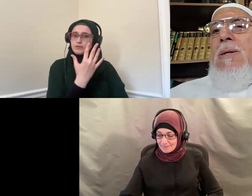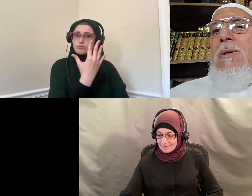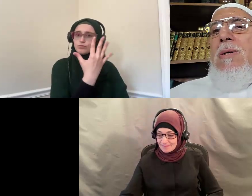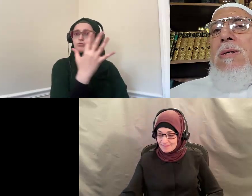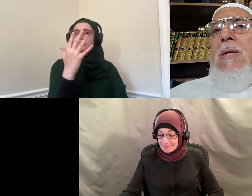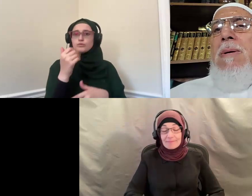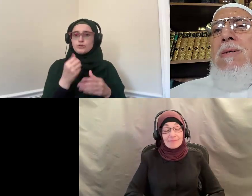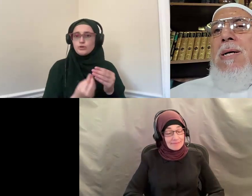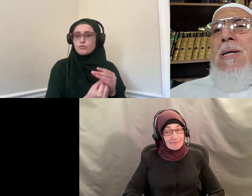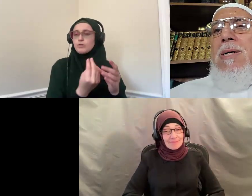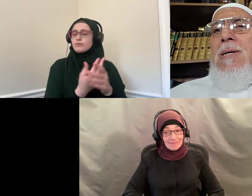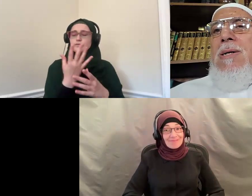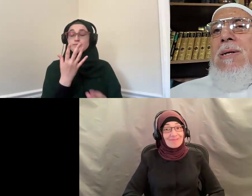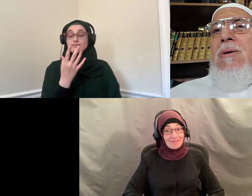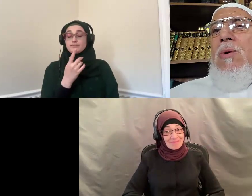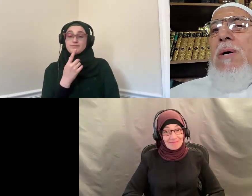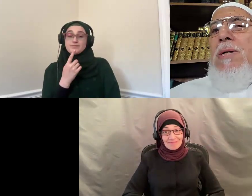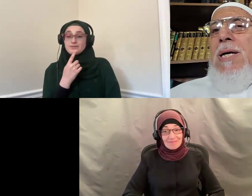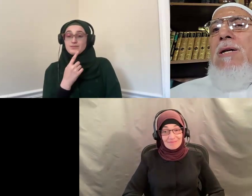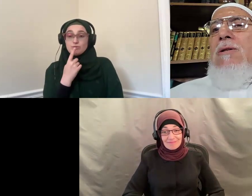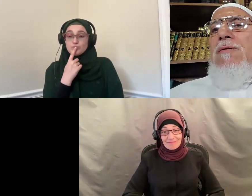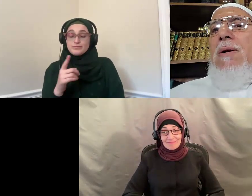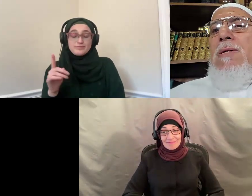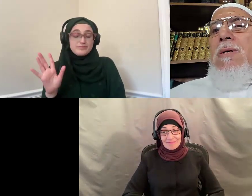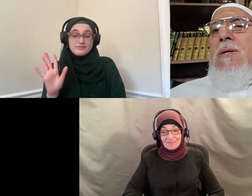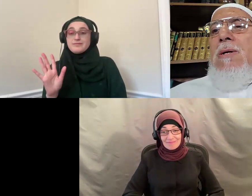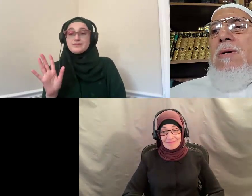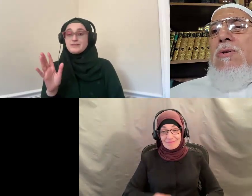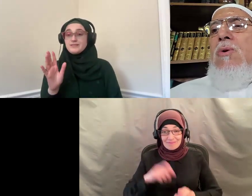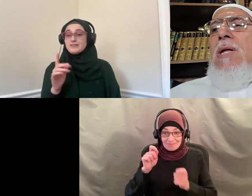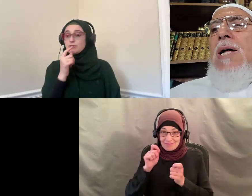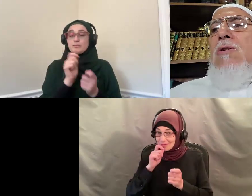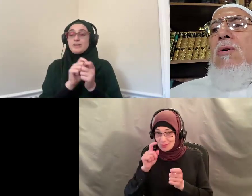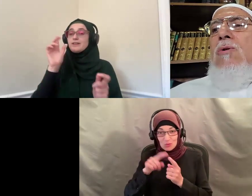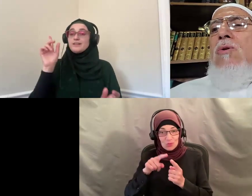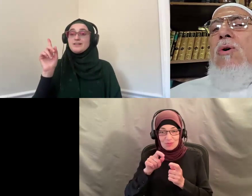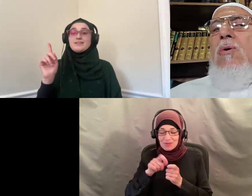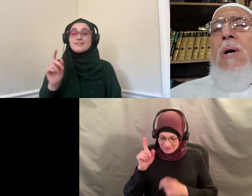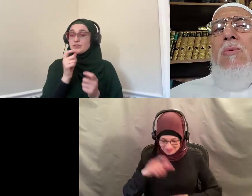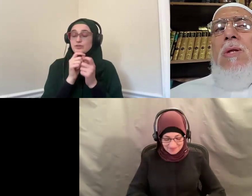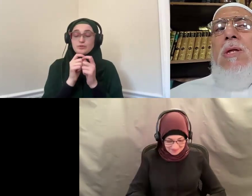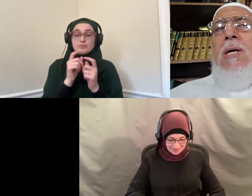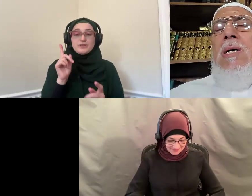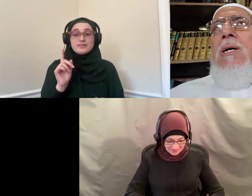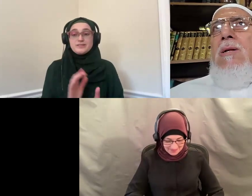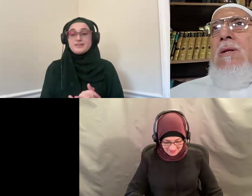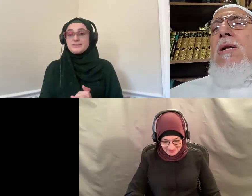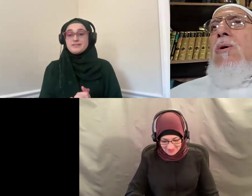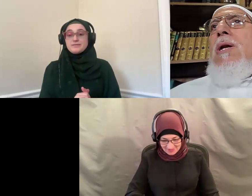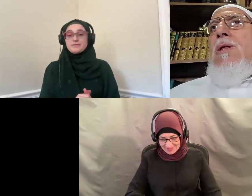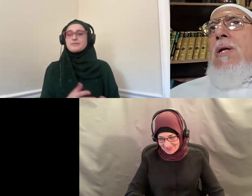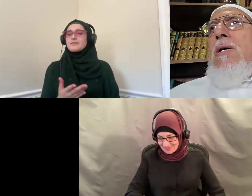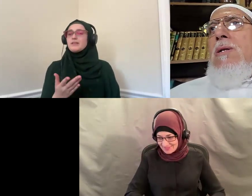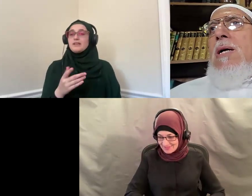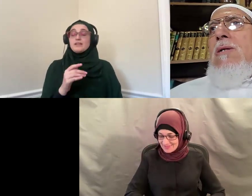Subhanallah, this is amazing, without any interference, so that no one would think that